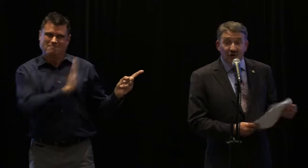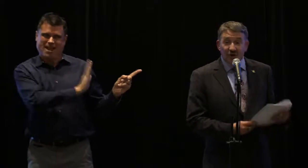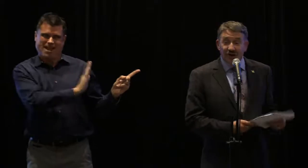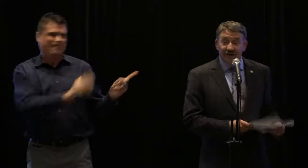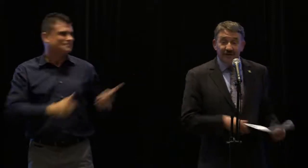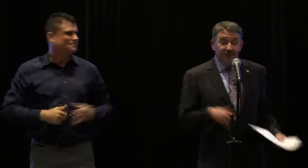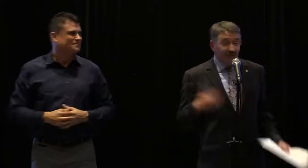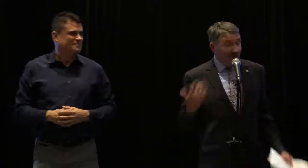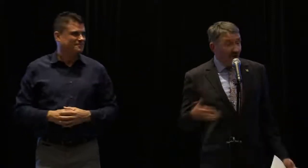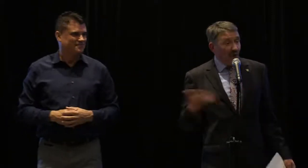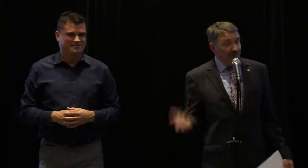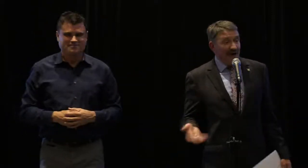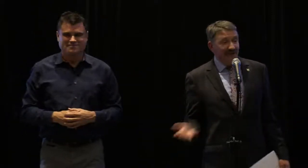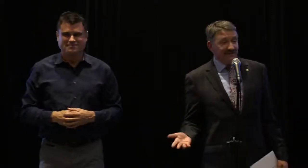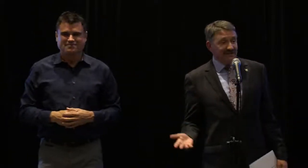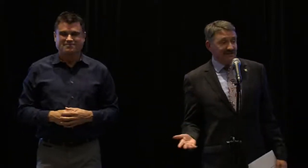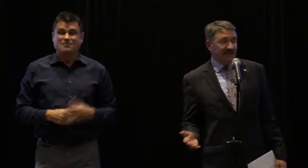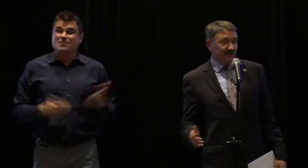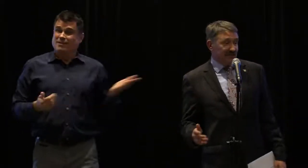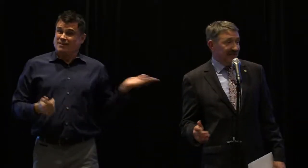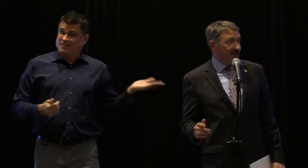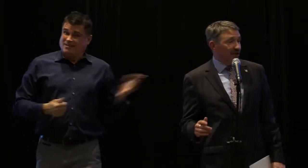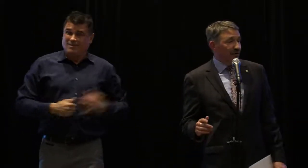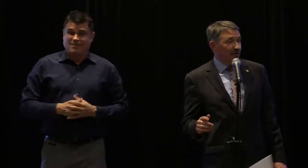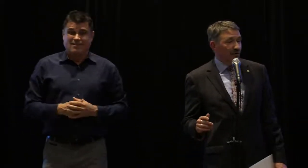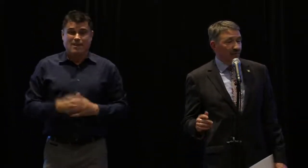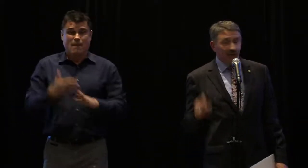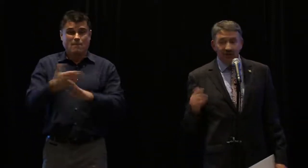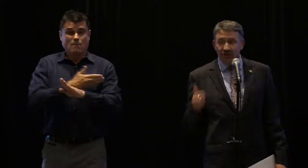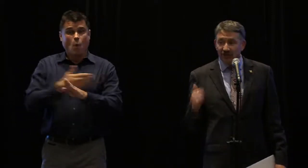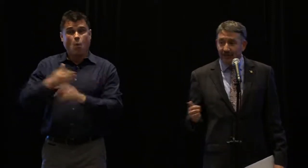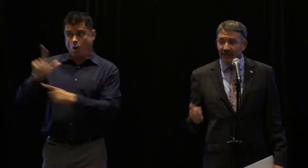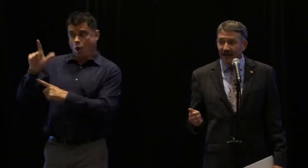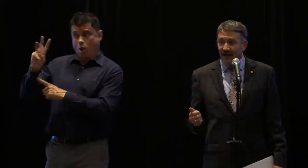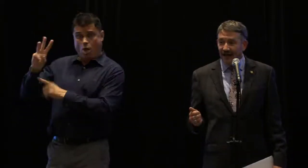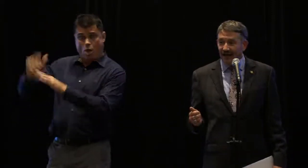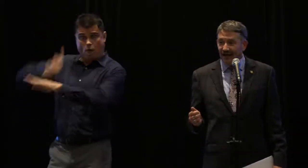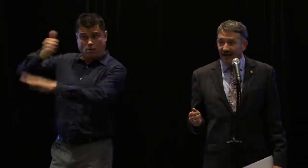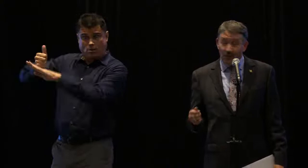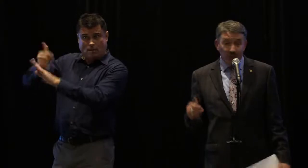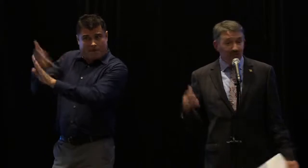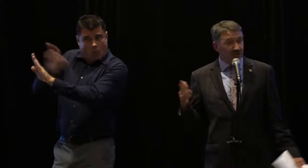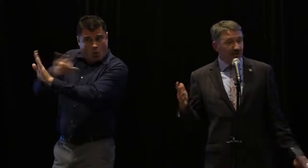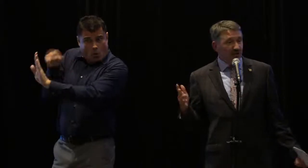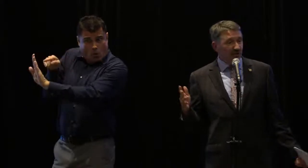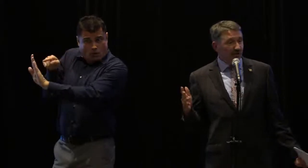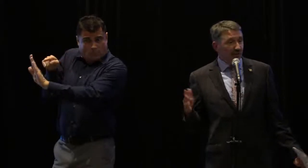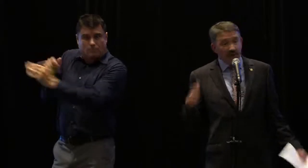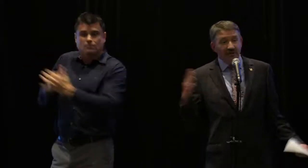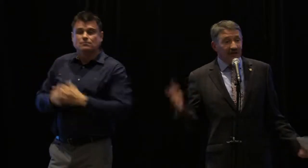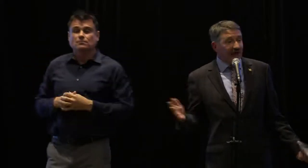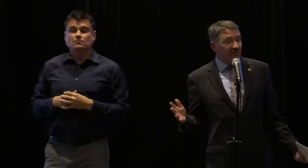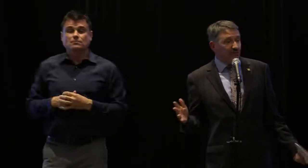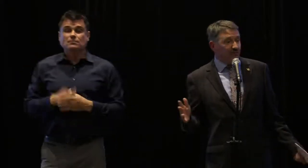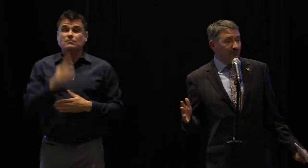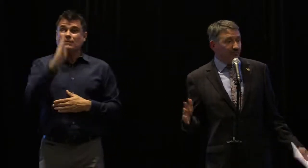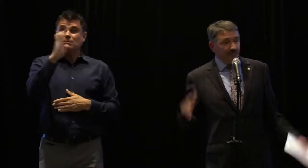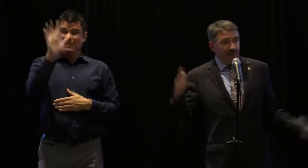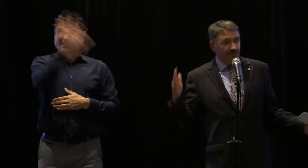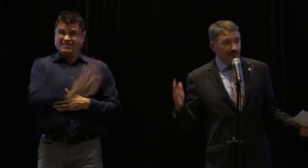So before we passed this legislation, British Columbia was one of the